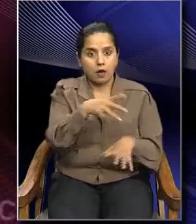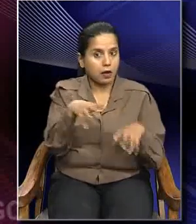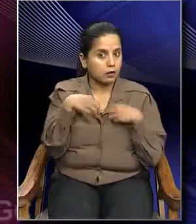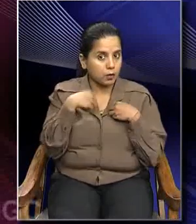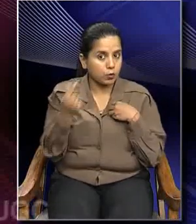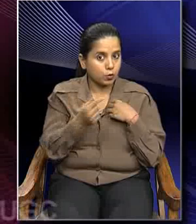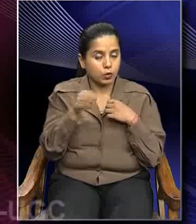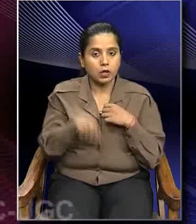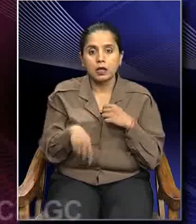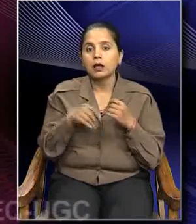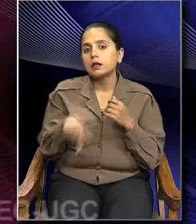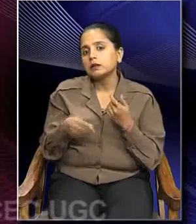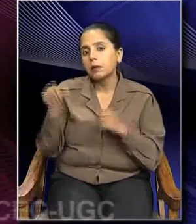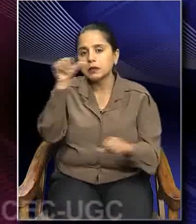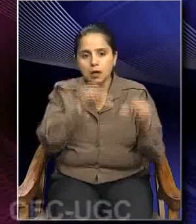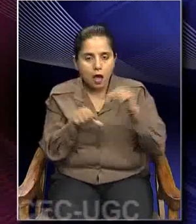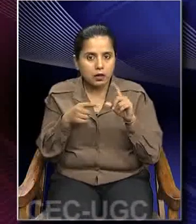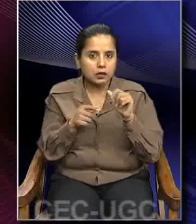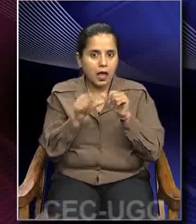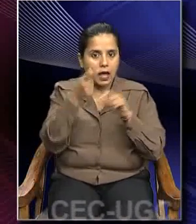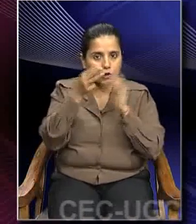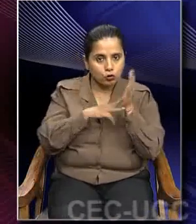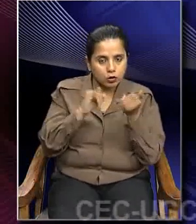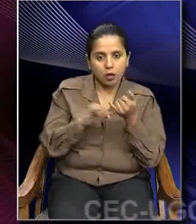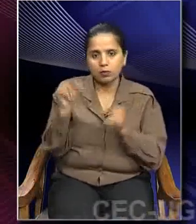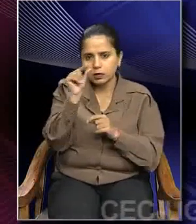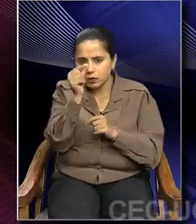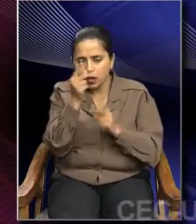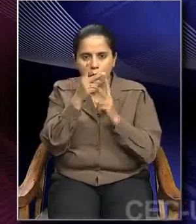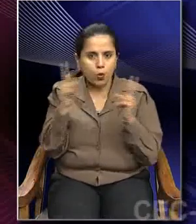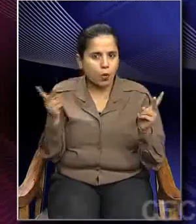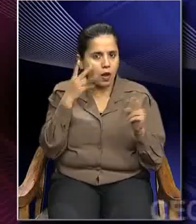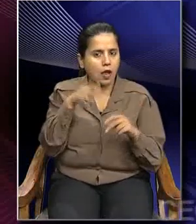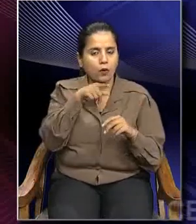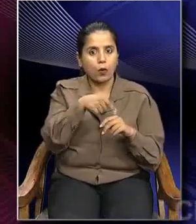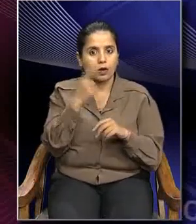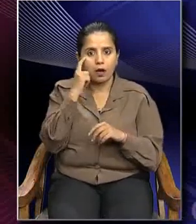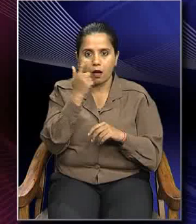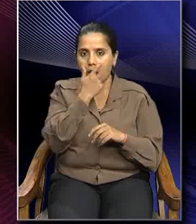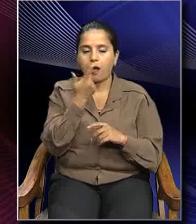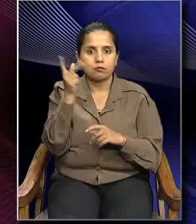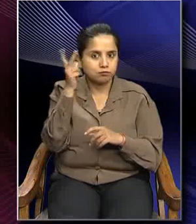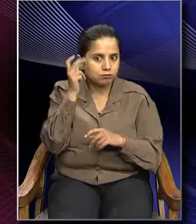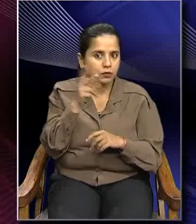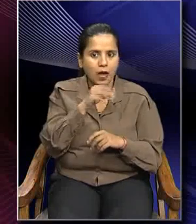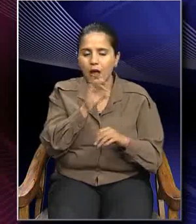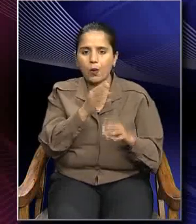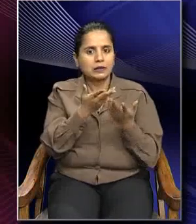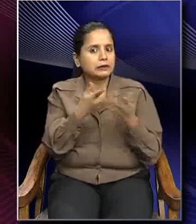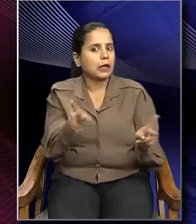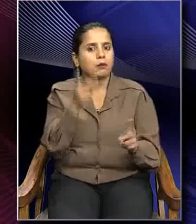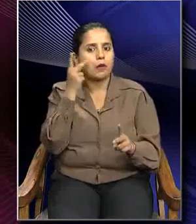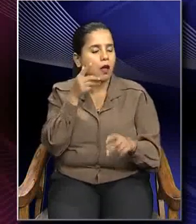the supersensible entities, since they are beyond our senses, so we cannot talk